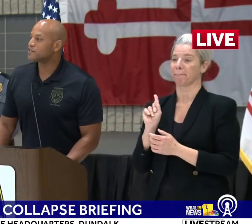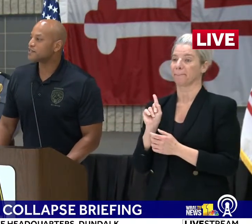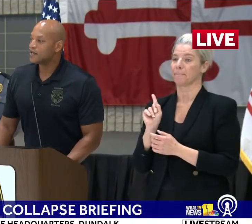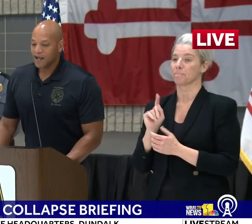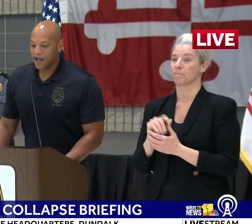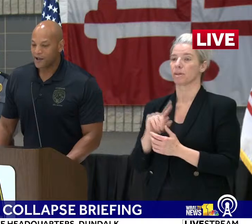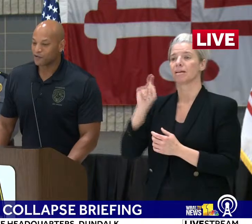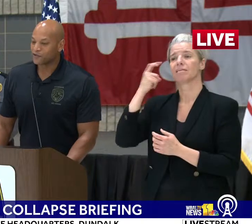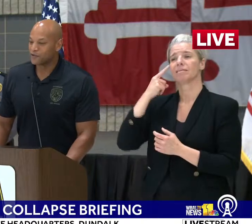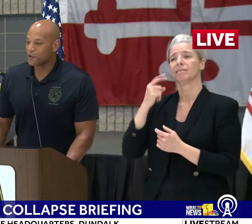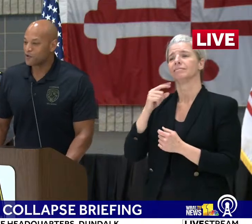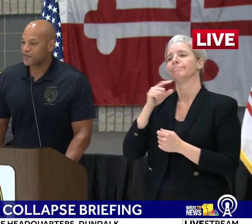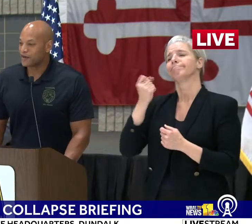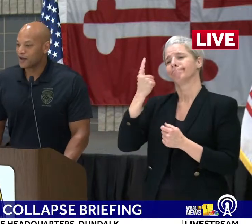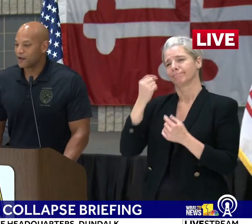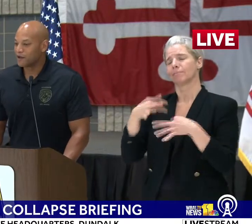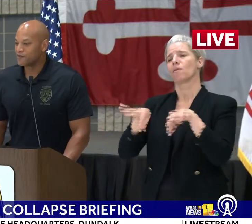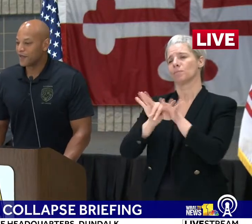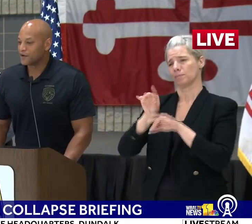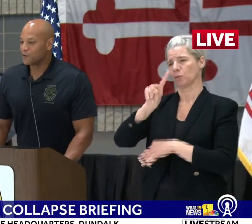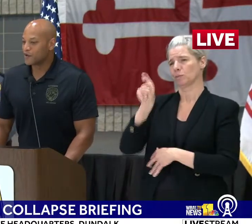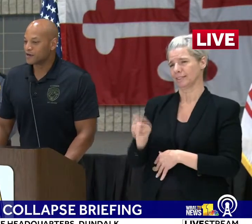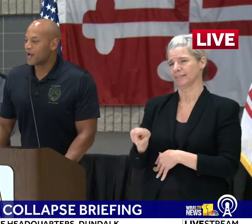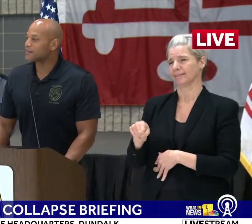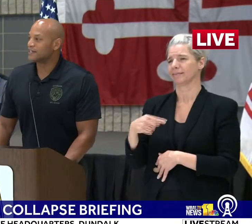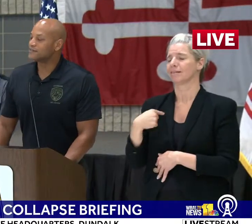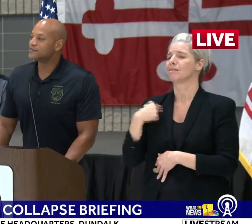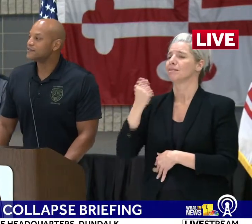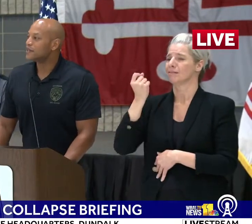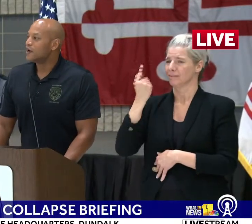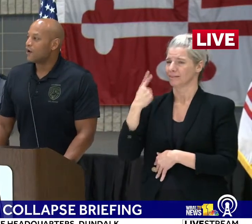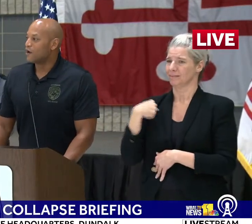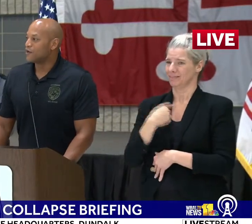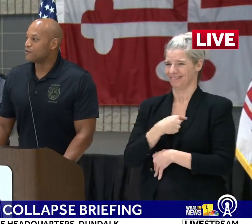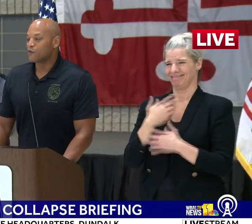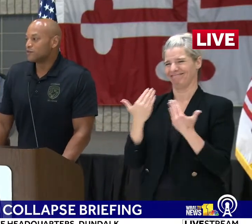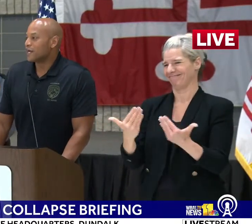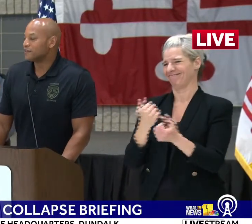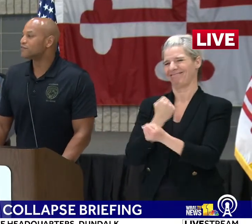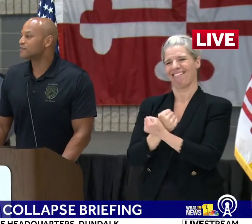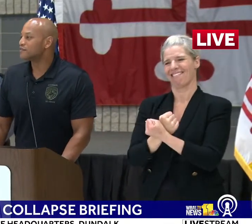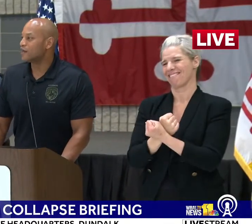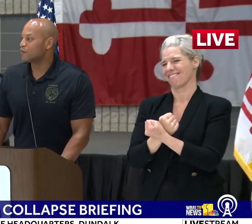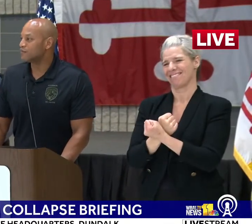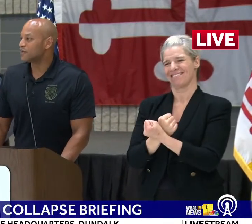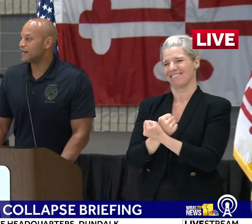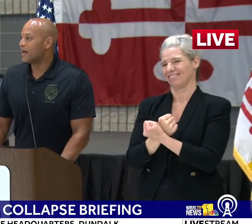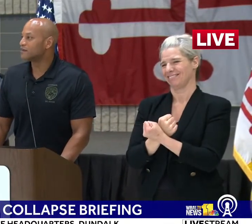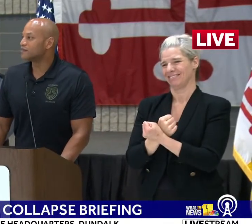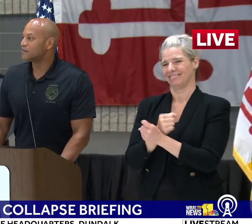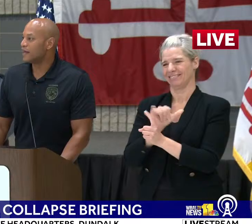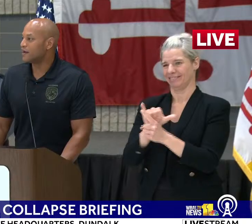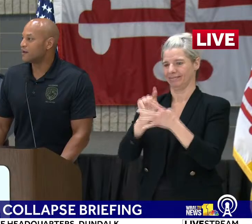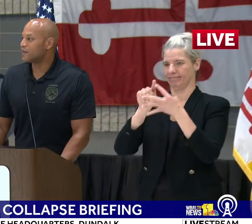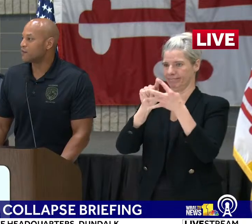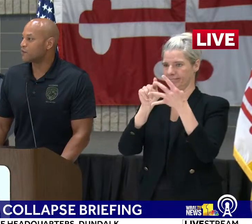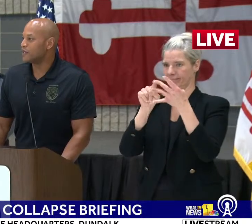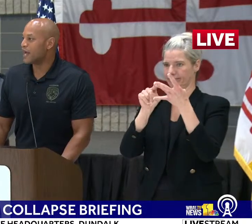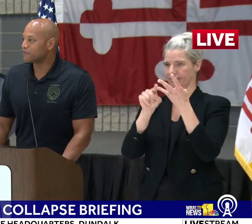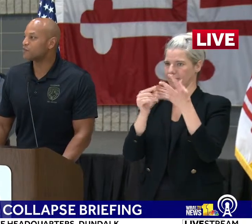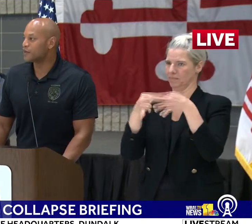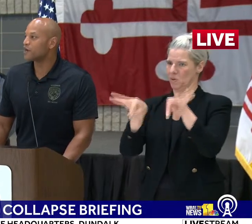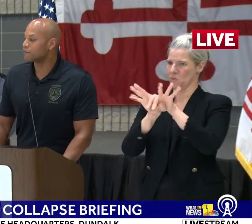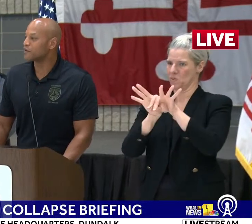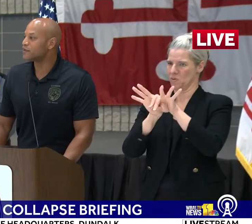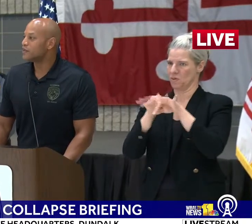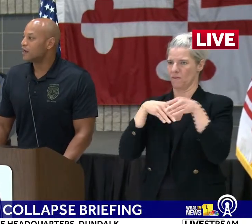important questions. I also know that that we are locked in on the four objectives that we've laid out, that